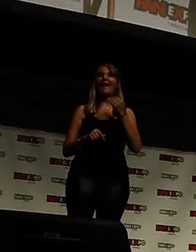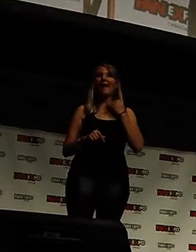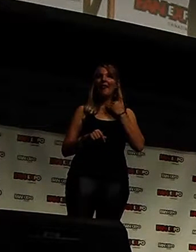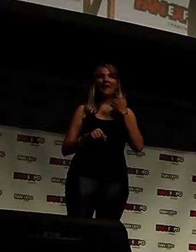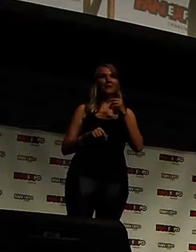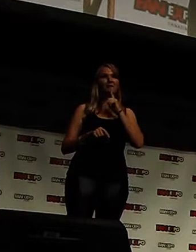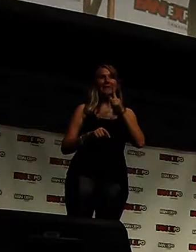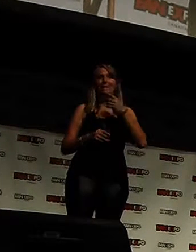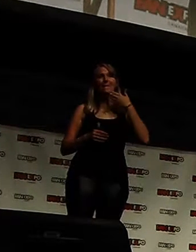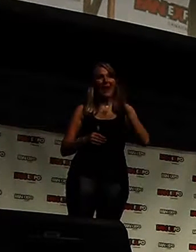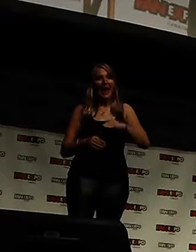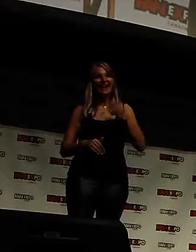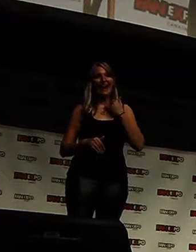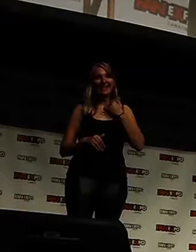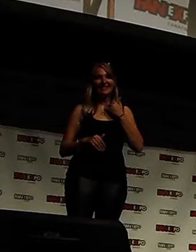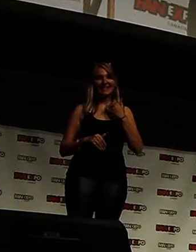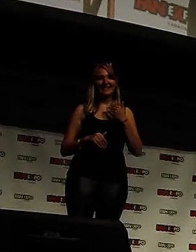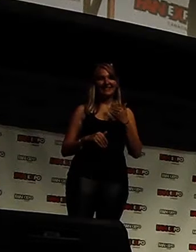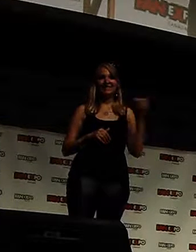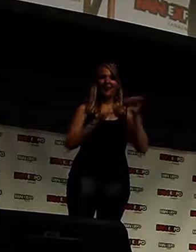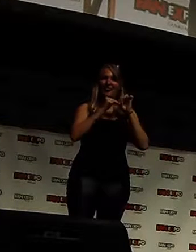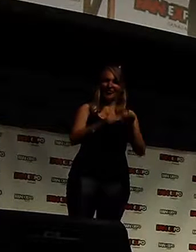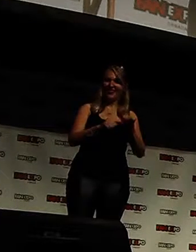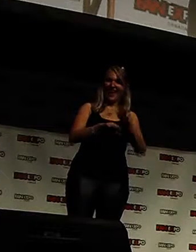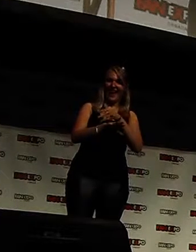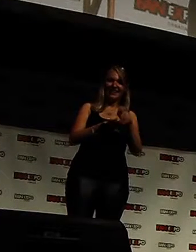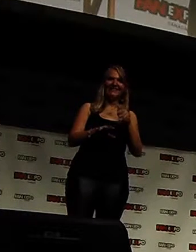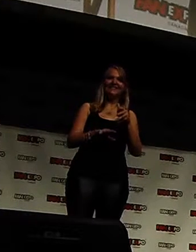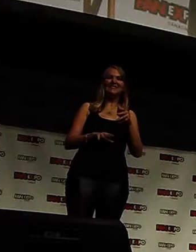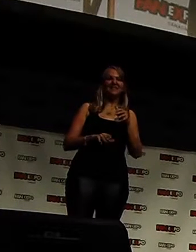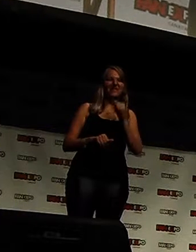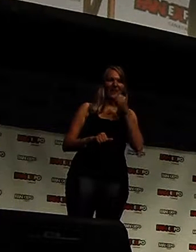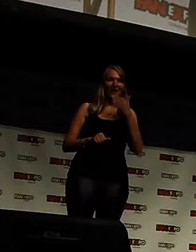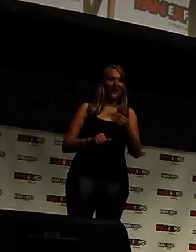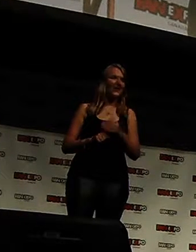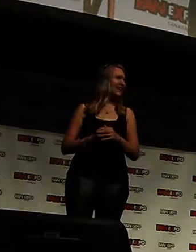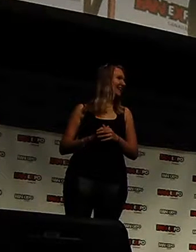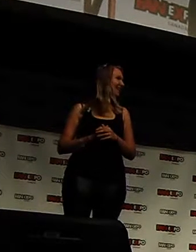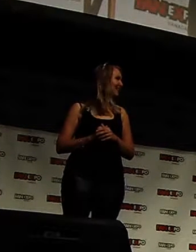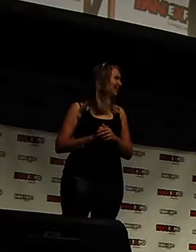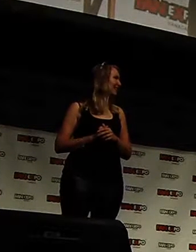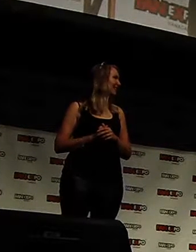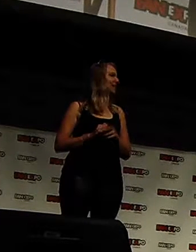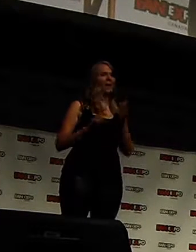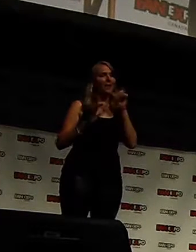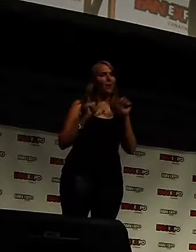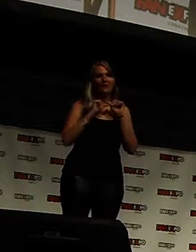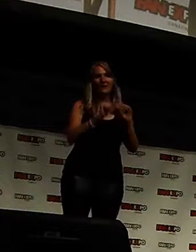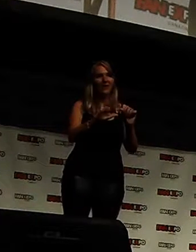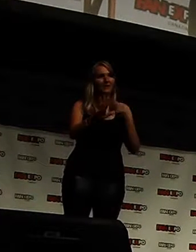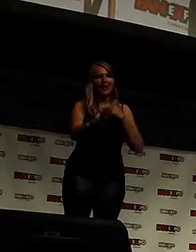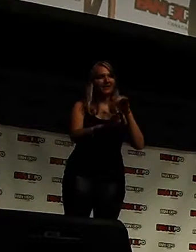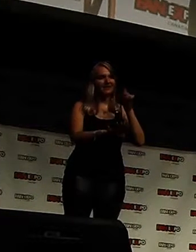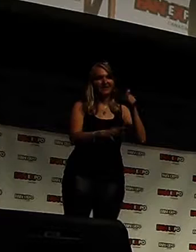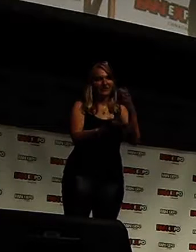Which is my kind of letter a lot. I won't carry on in a Scottish